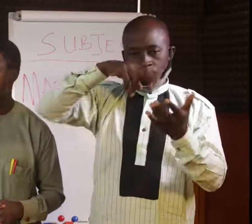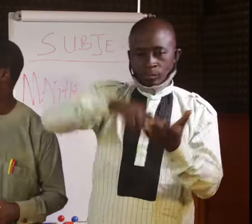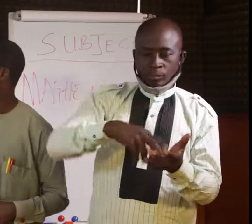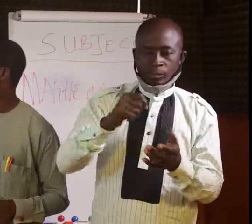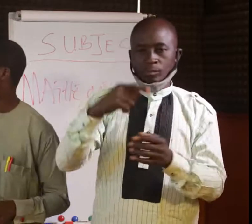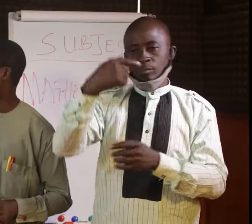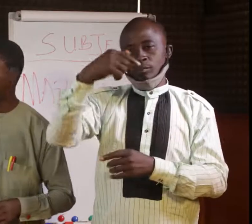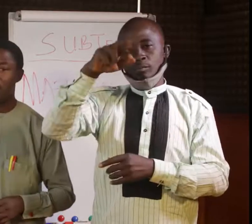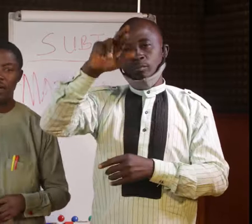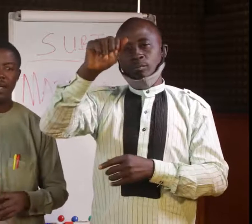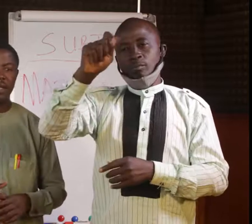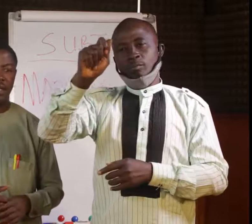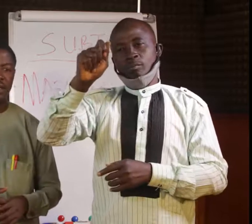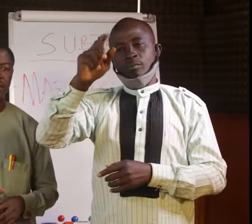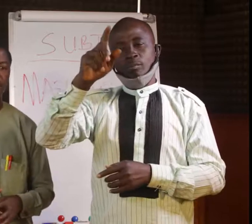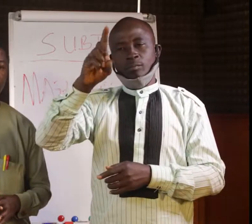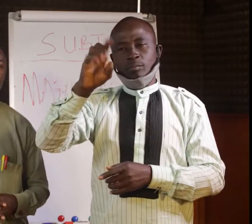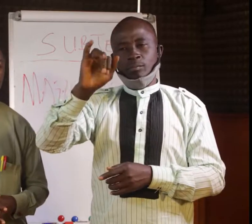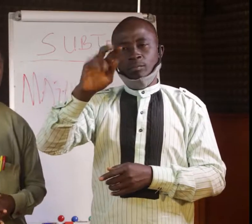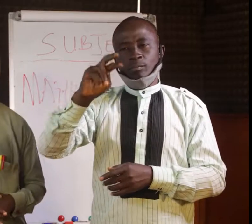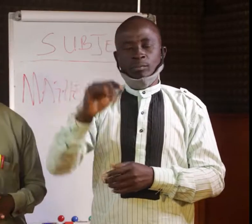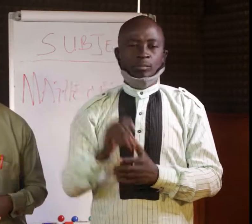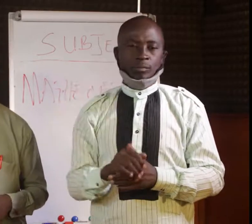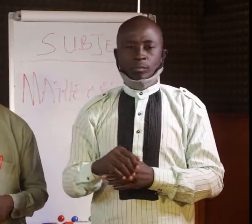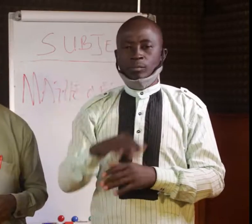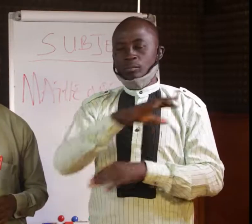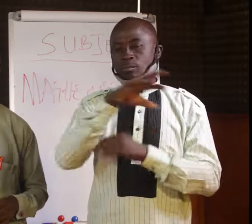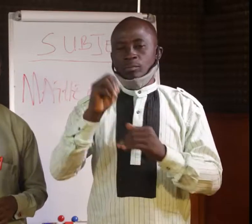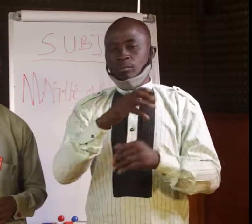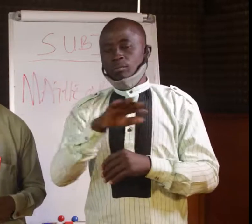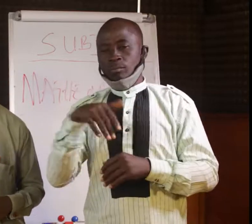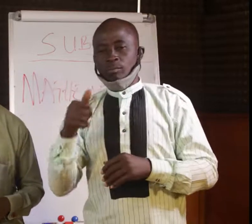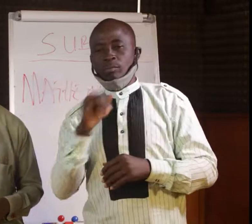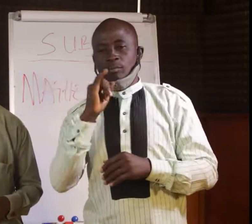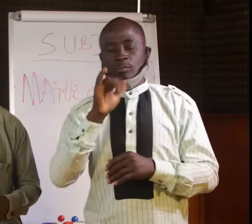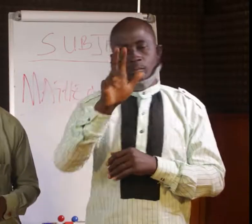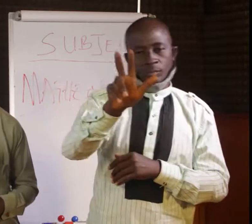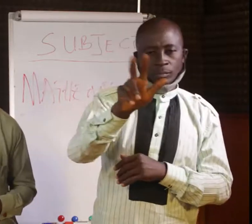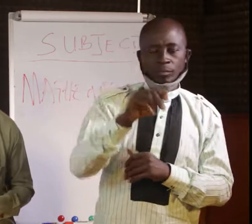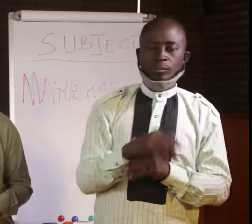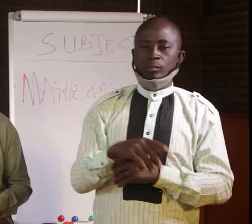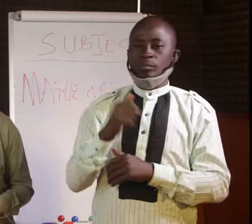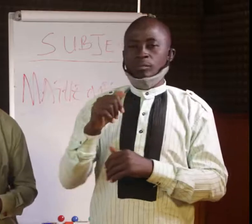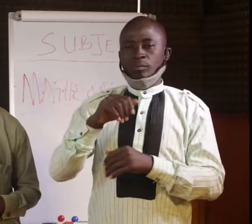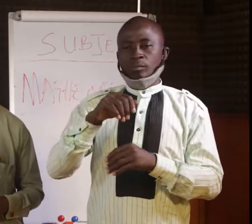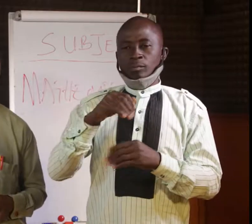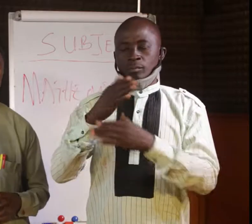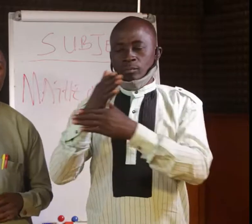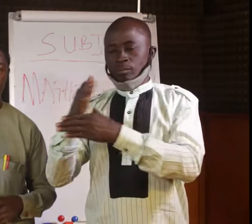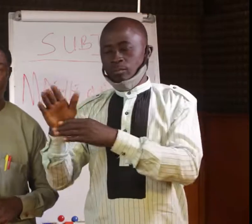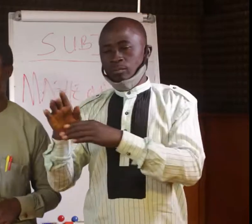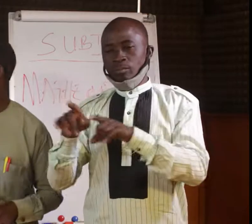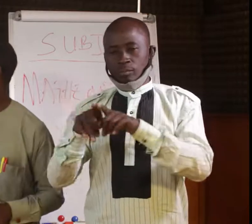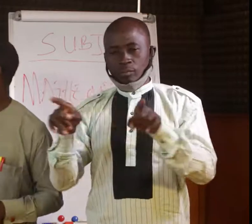gradient, while our intercept on the y-axis is 3. The intercept on the y-axis